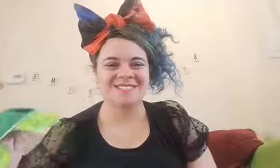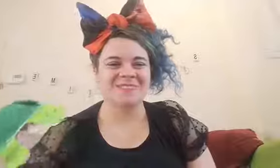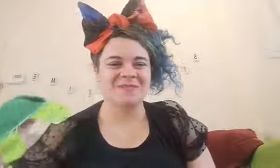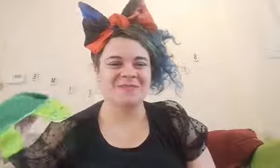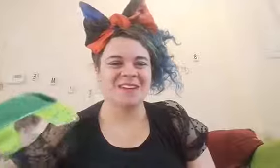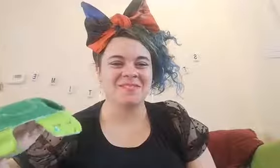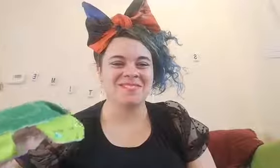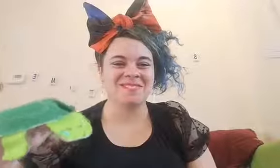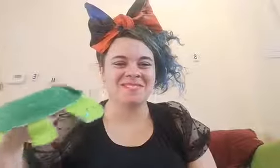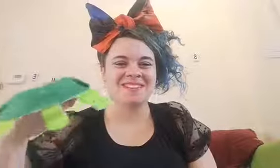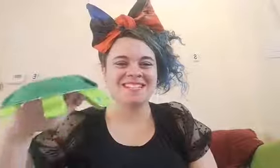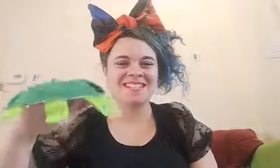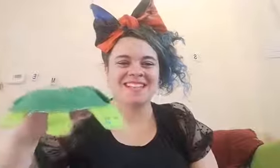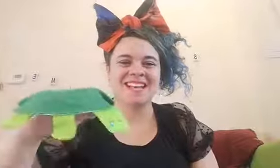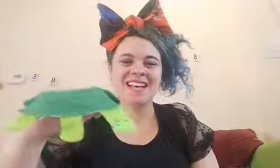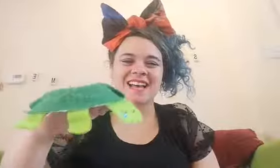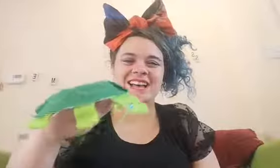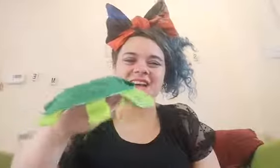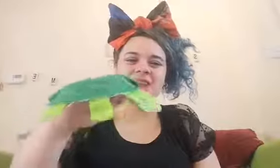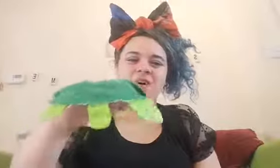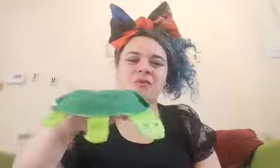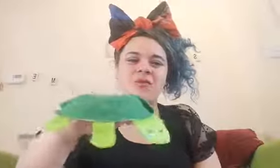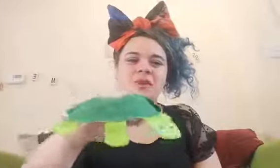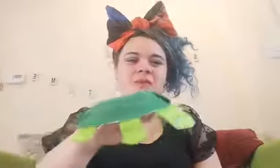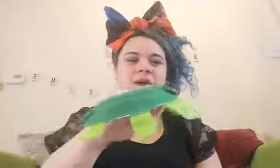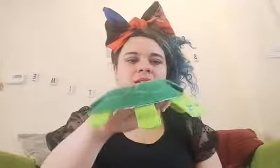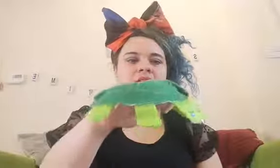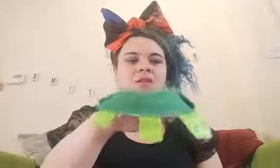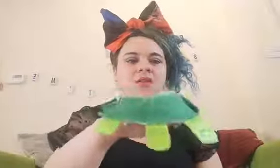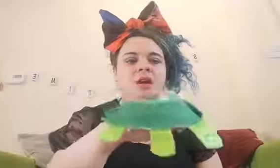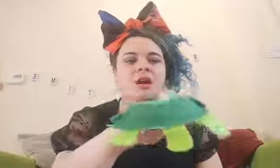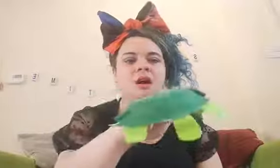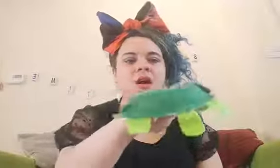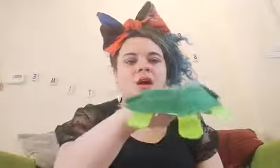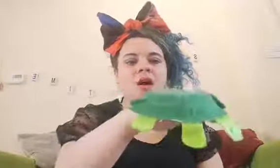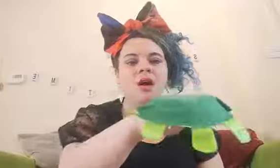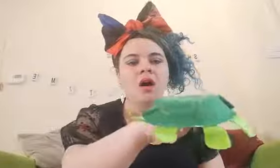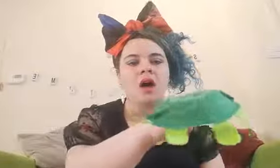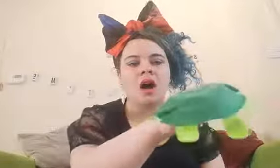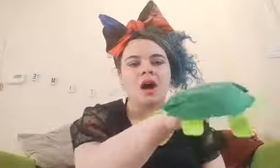of my favorite stories. And off he went. Oh.